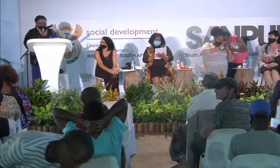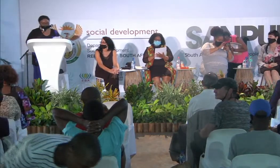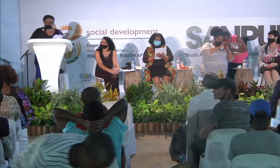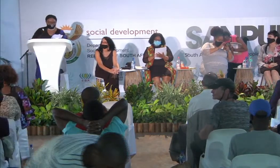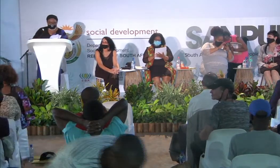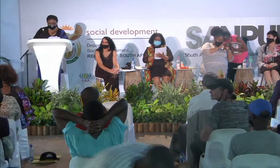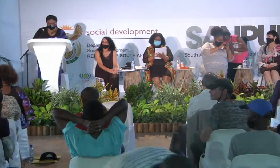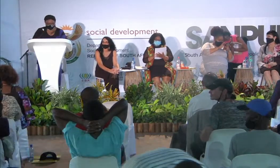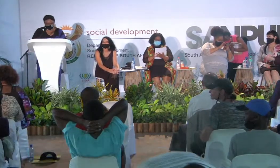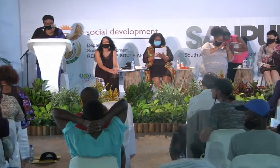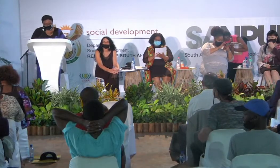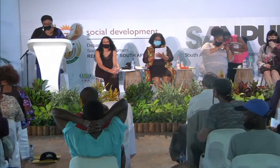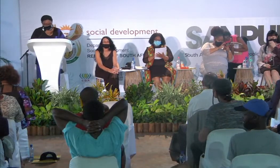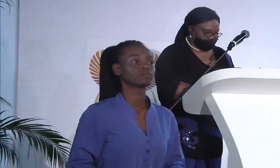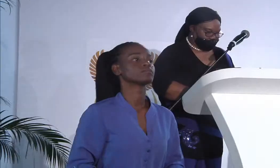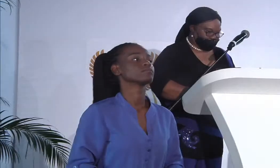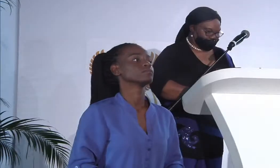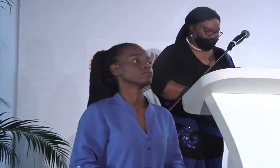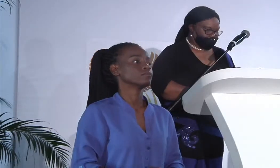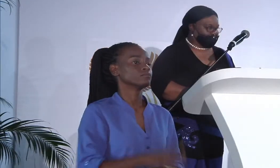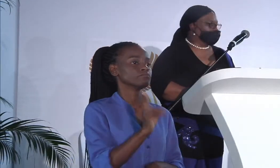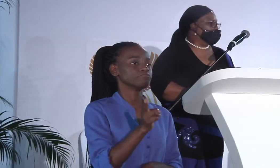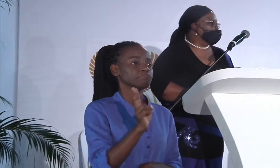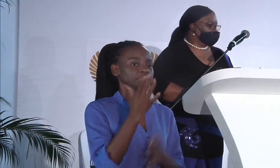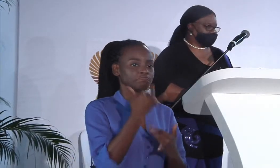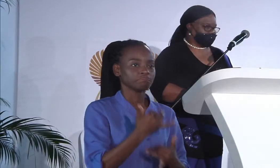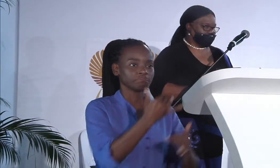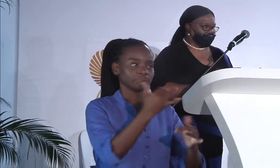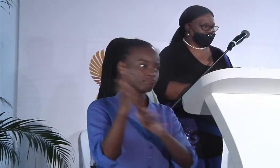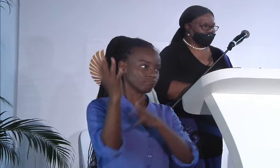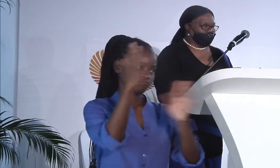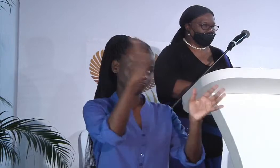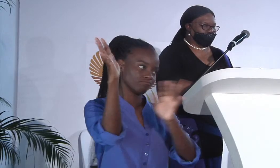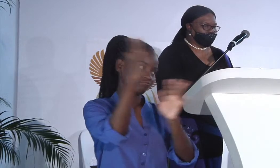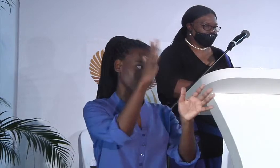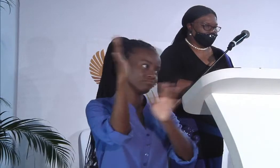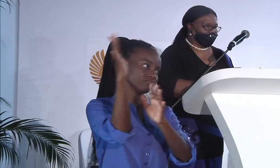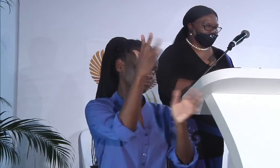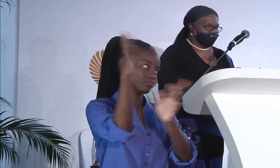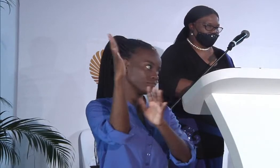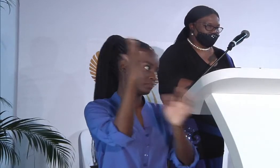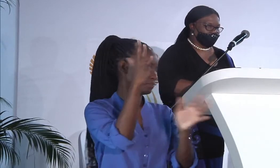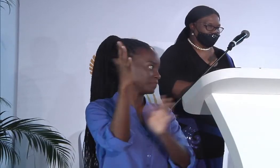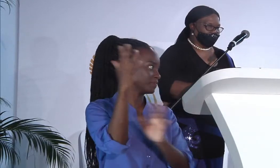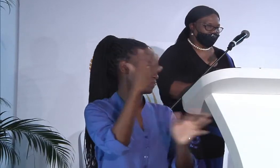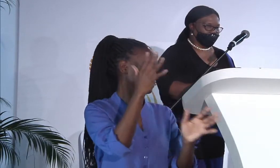Can we give Angela another round hand of applause? Thank you.